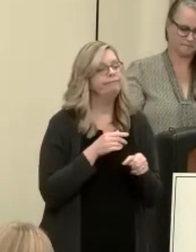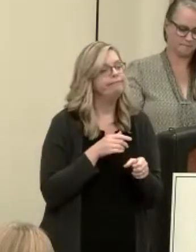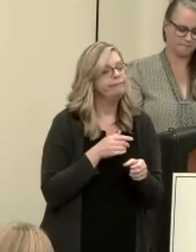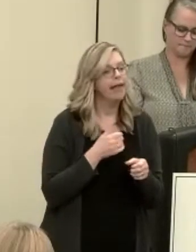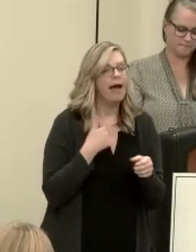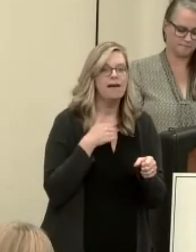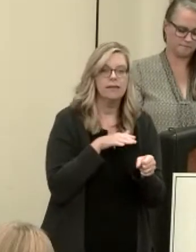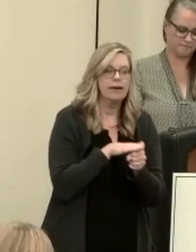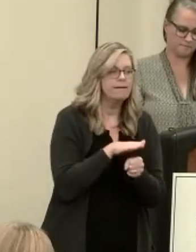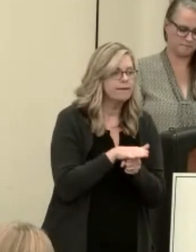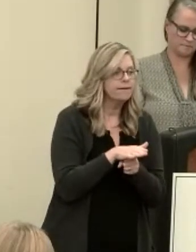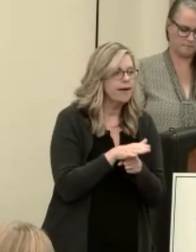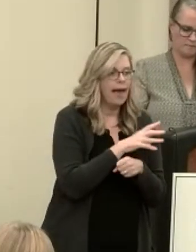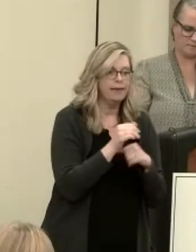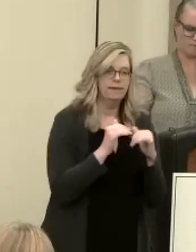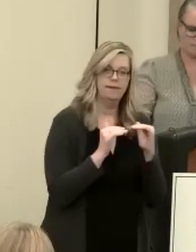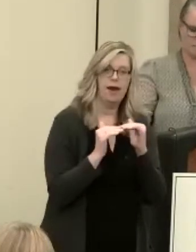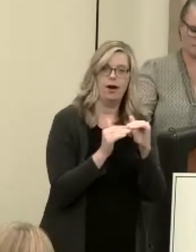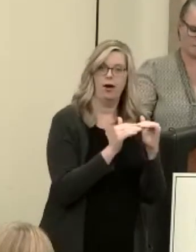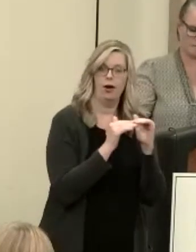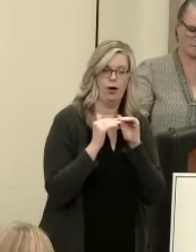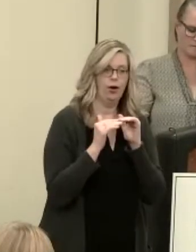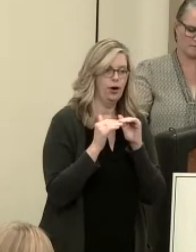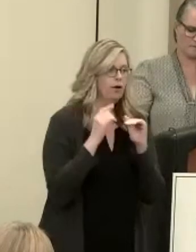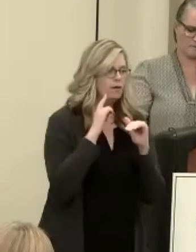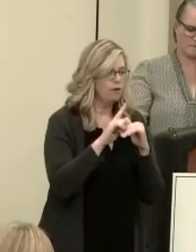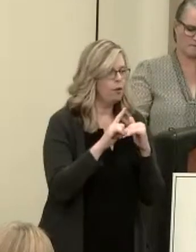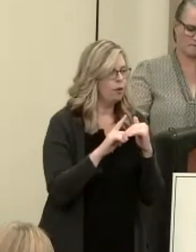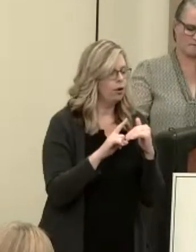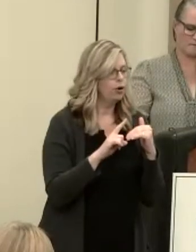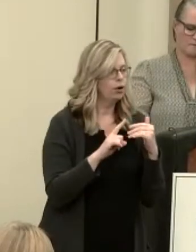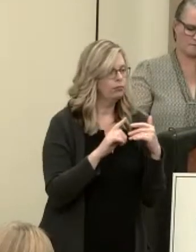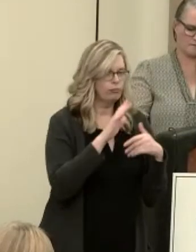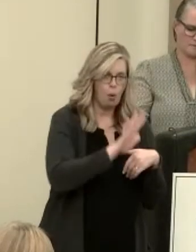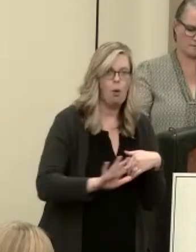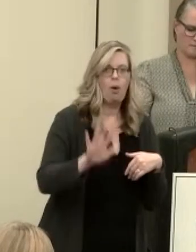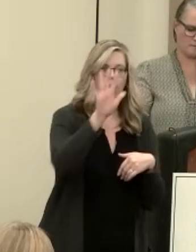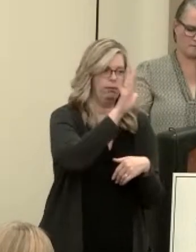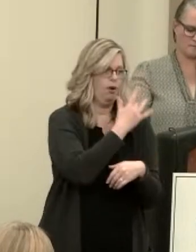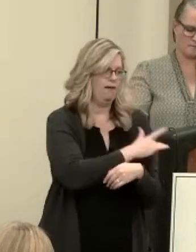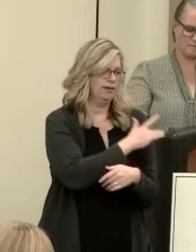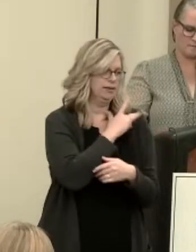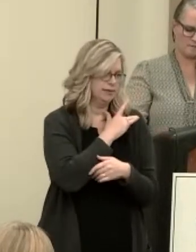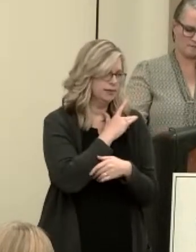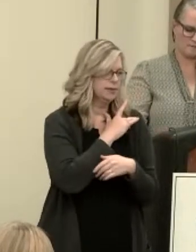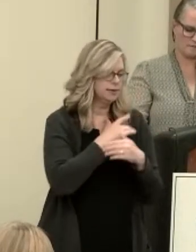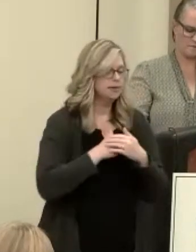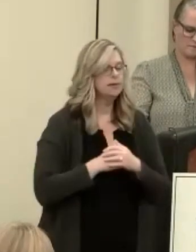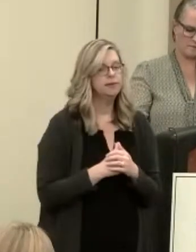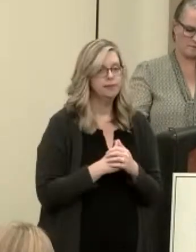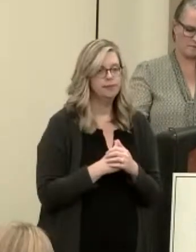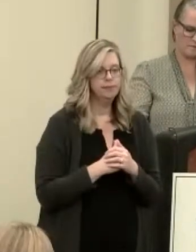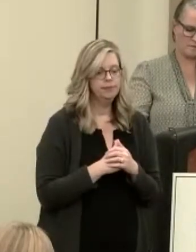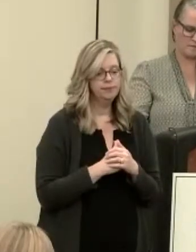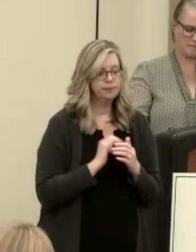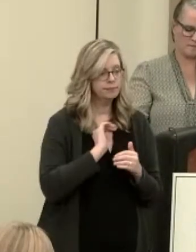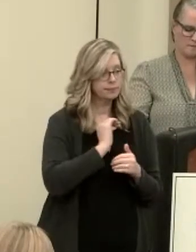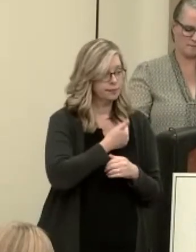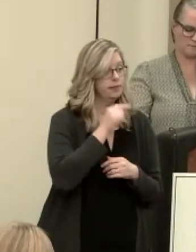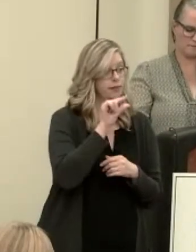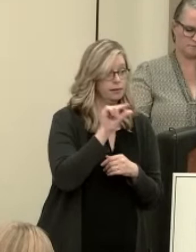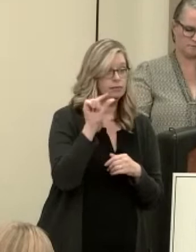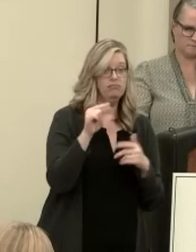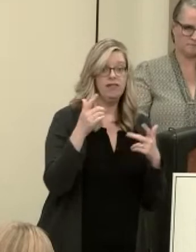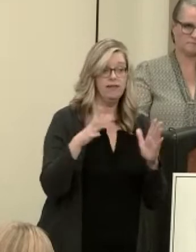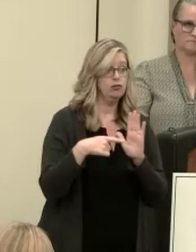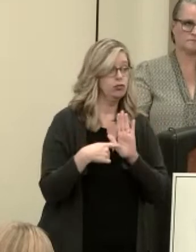adequacy and fairness and equity throughout the distribution throughout the province. Our government has been transparent,